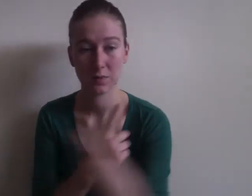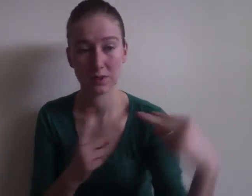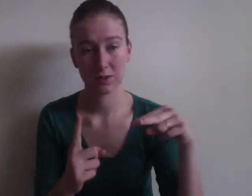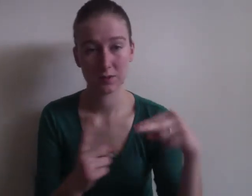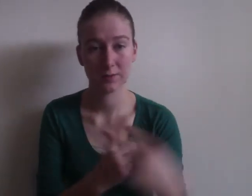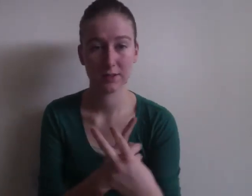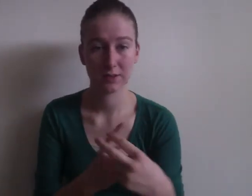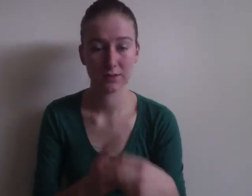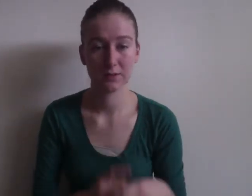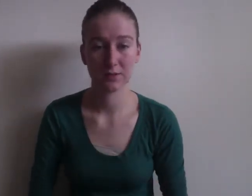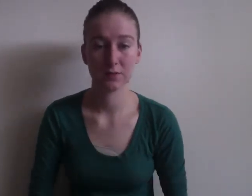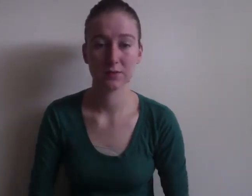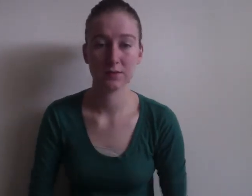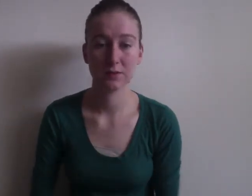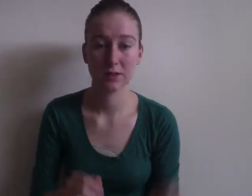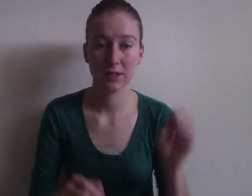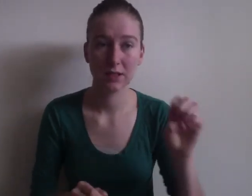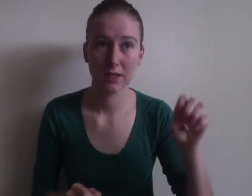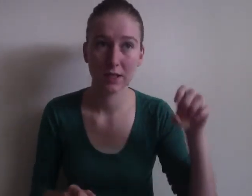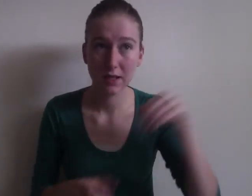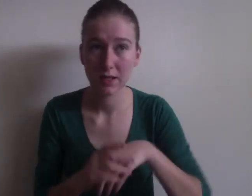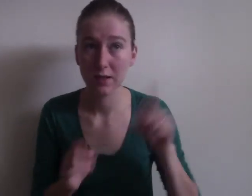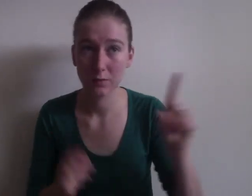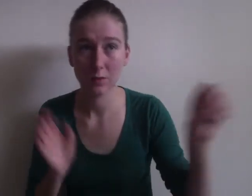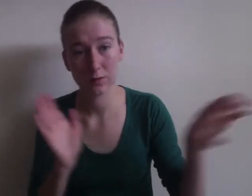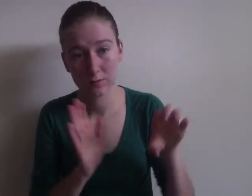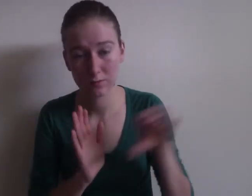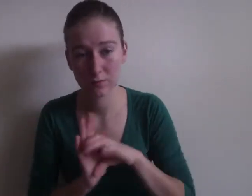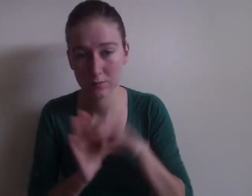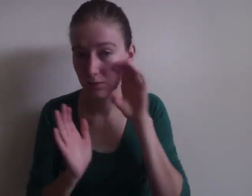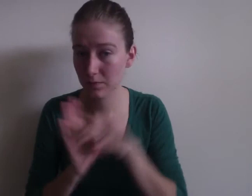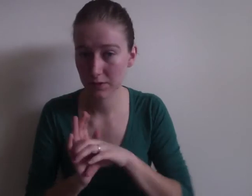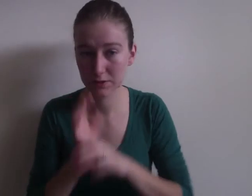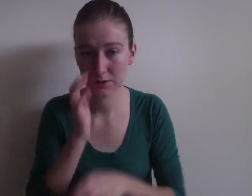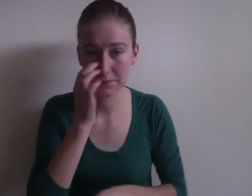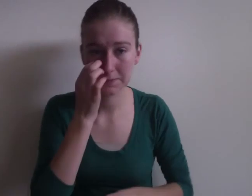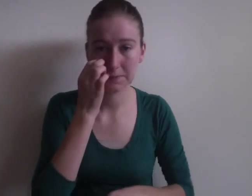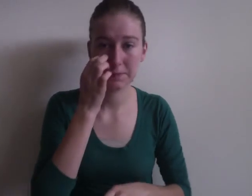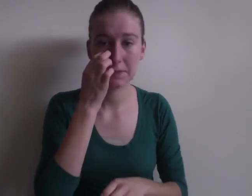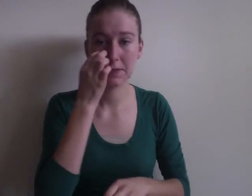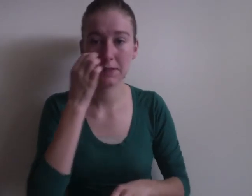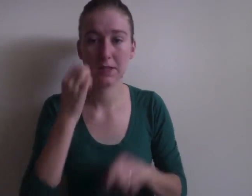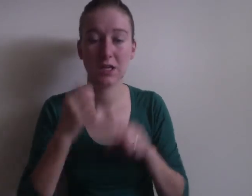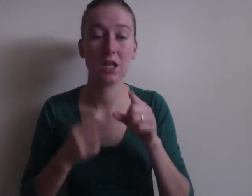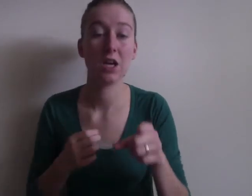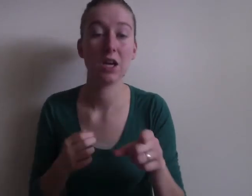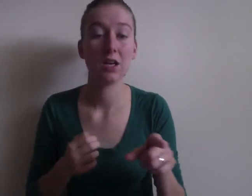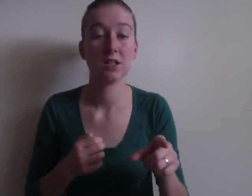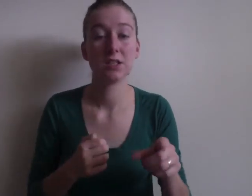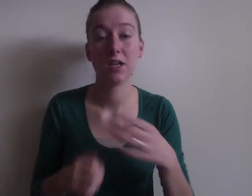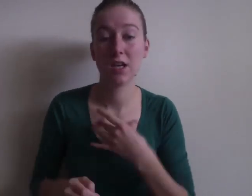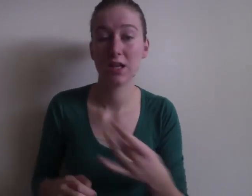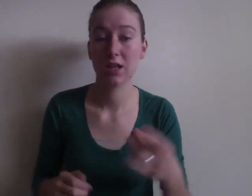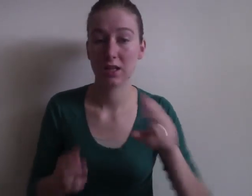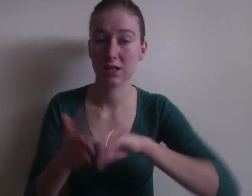Okay. She was enlarging. She was abstract. She also liked to paint skulls. Every